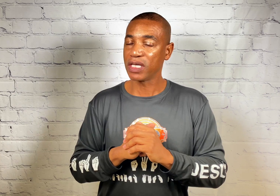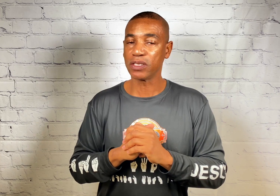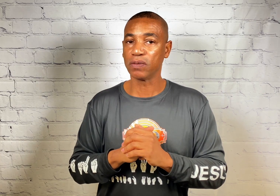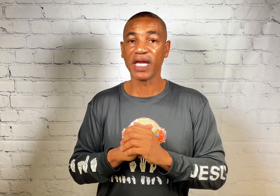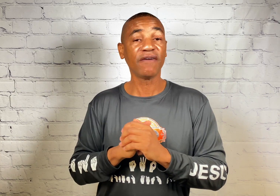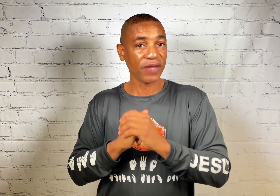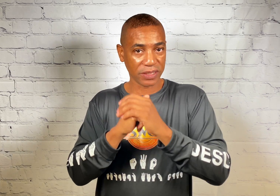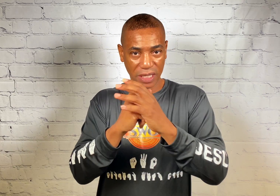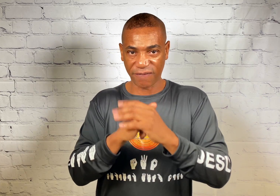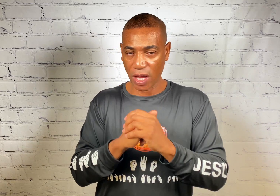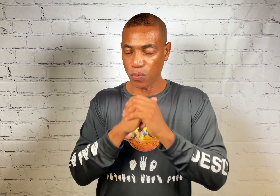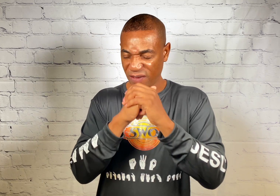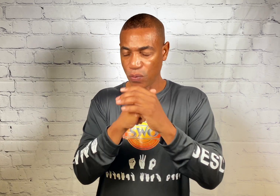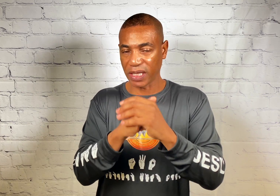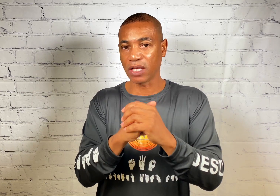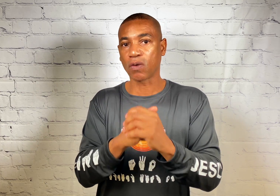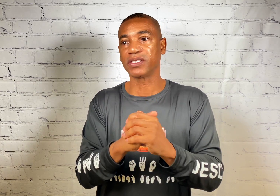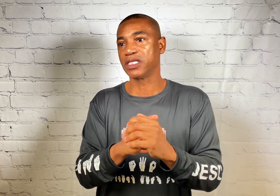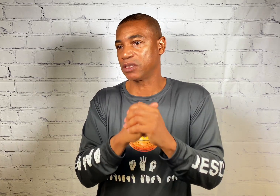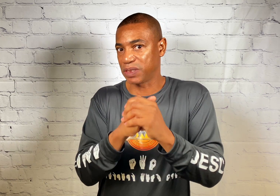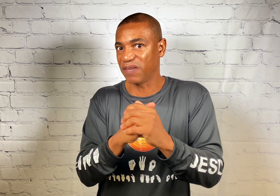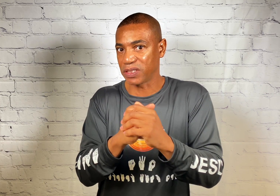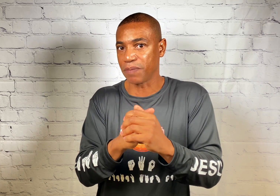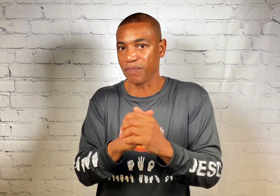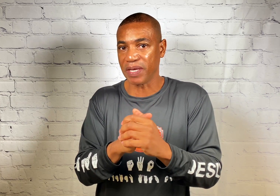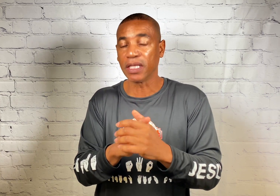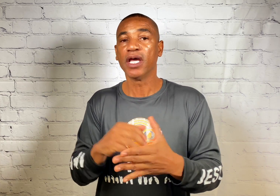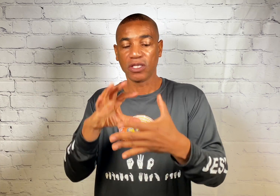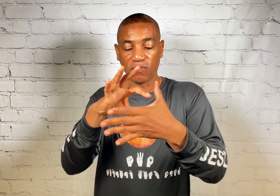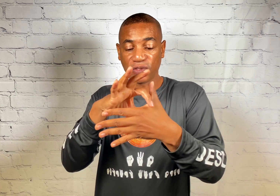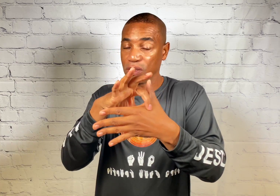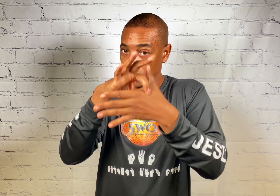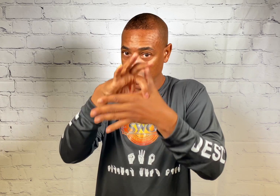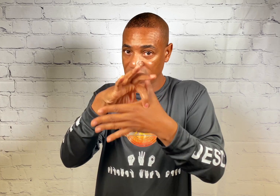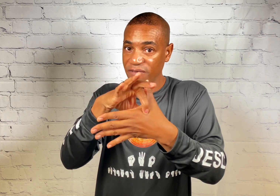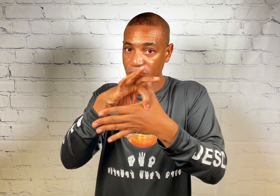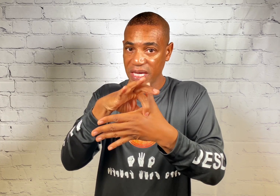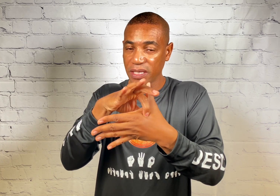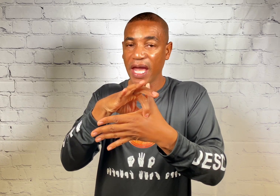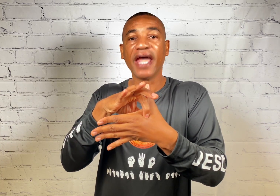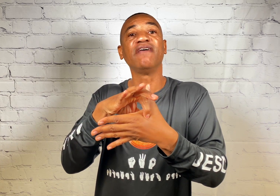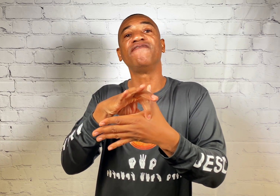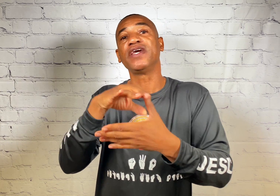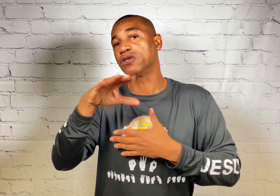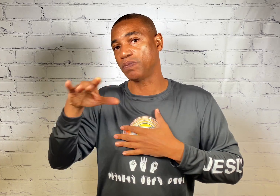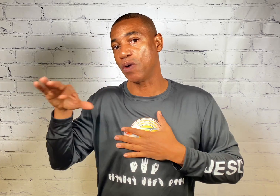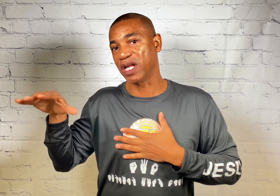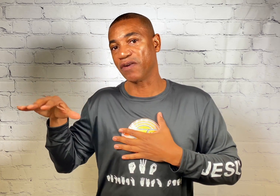do, if you want to get across that it's a specific type of meat, you do the sign for meat and then finger spell whatever meat